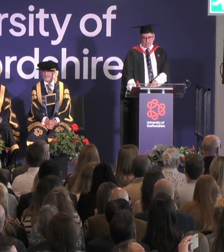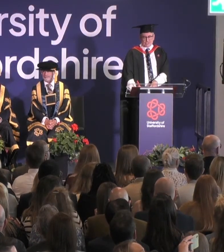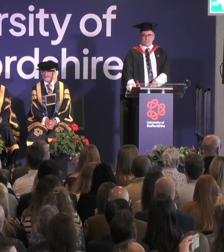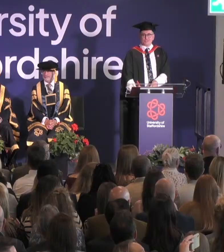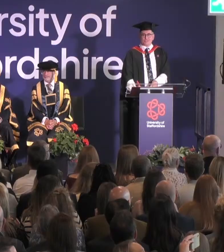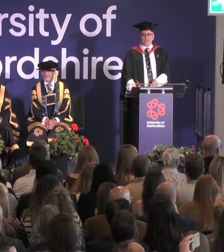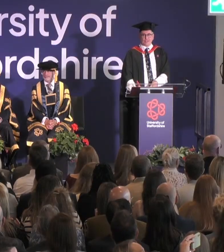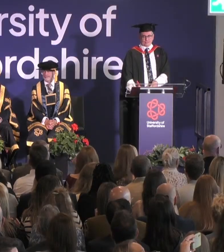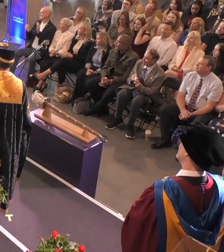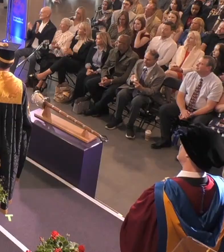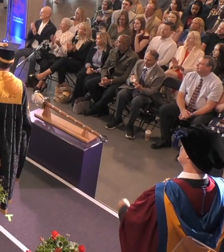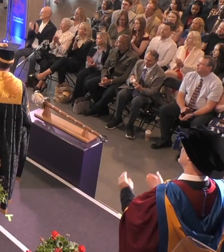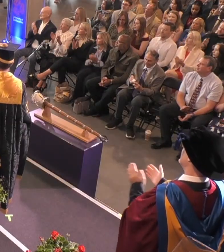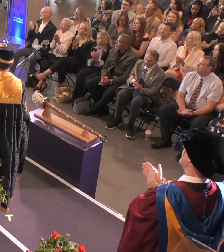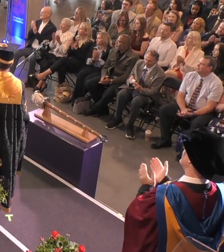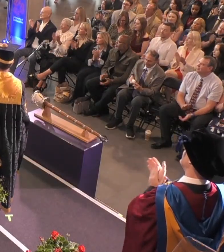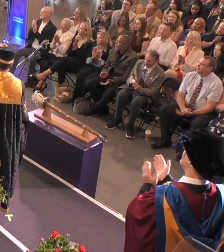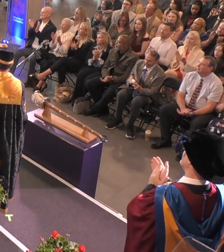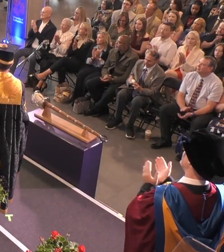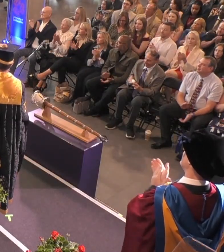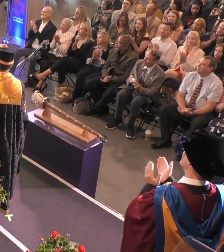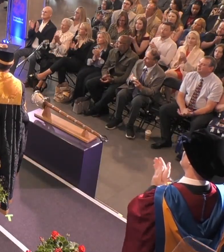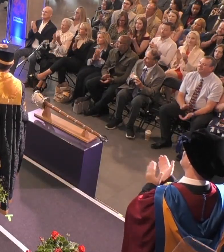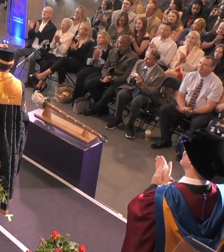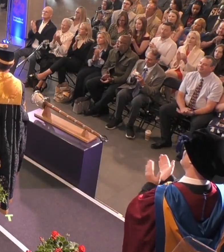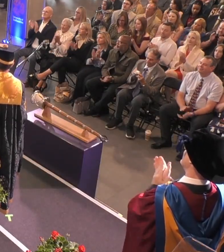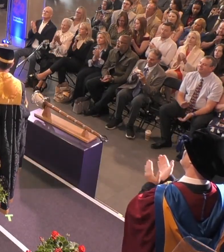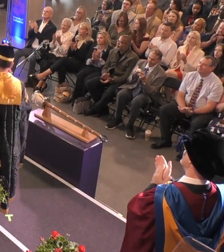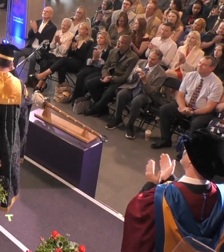Paige Alicia Sutton.